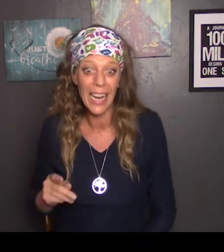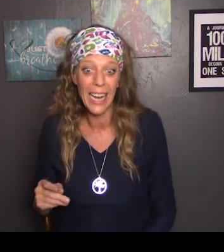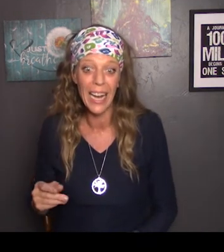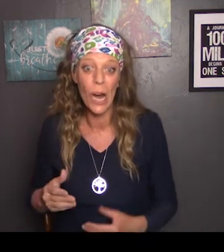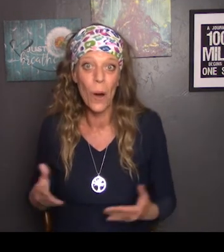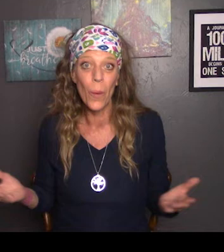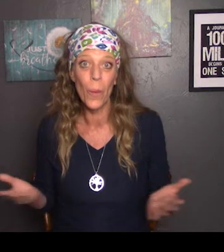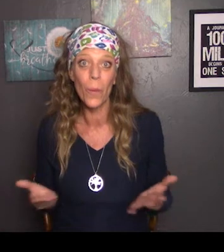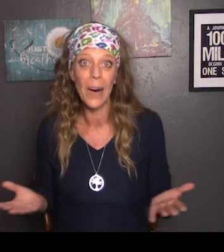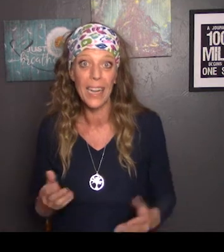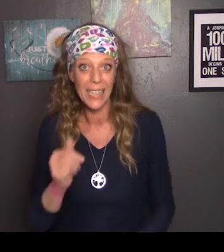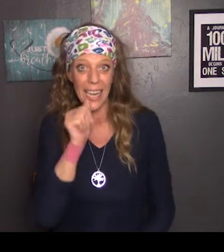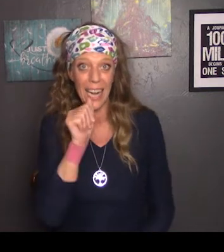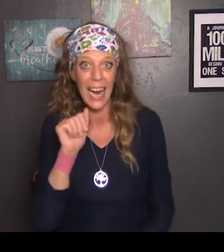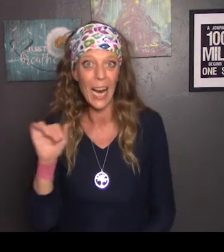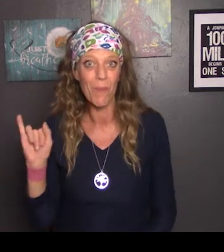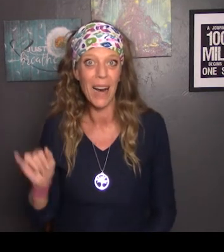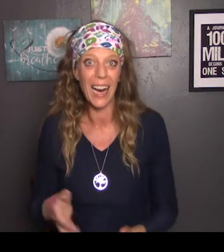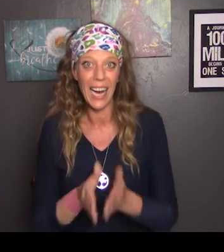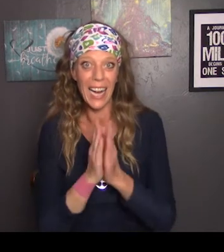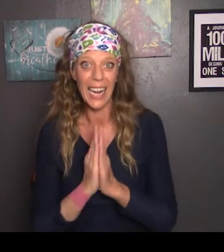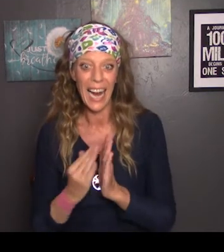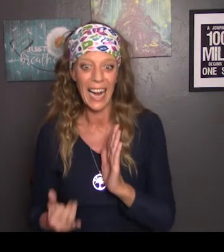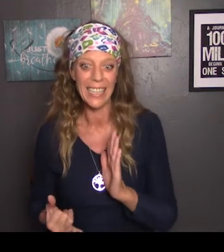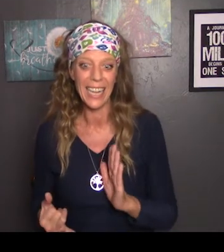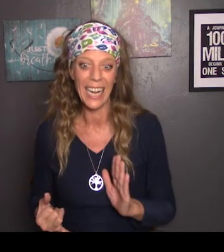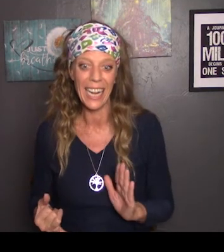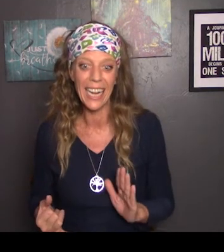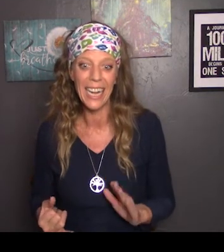Okay, what am I asking?